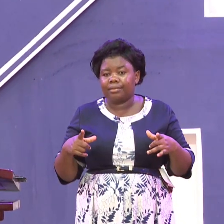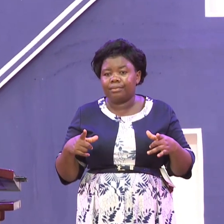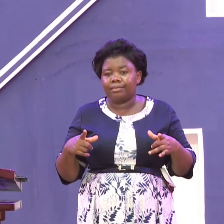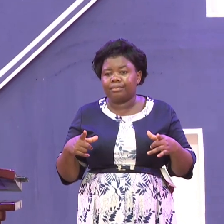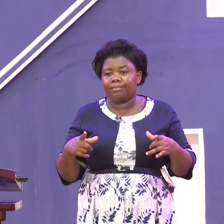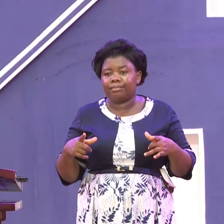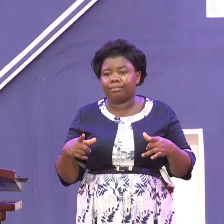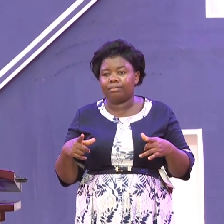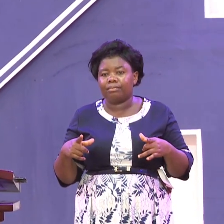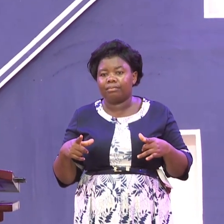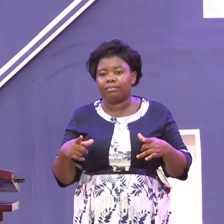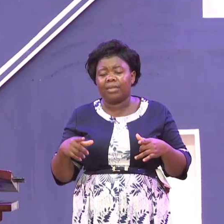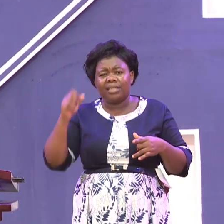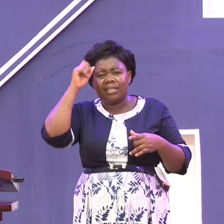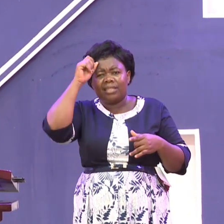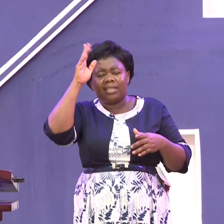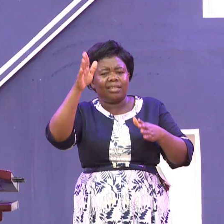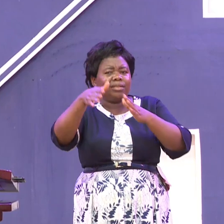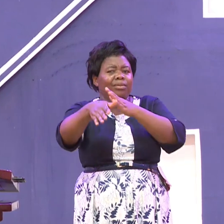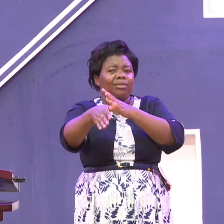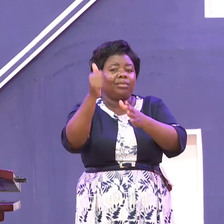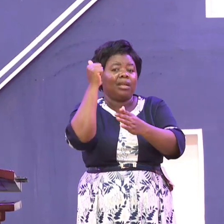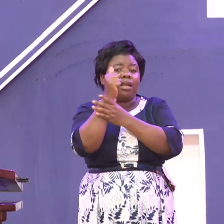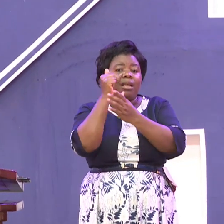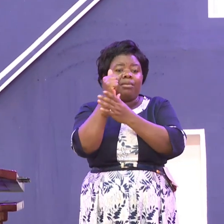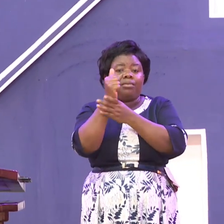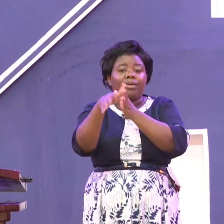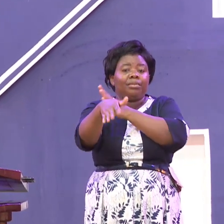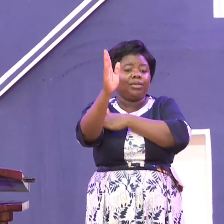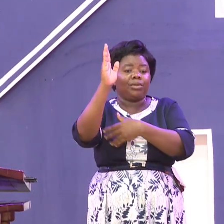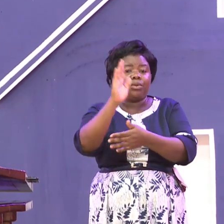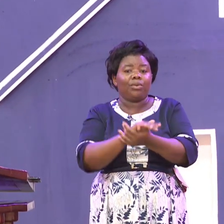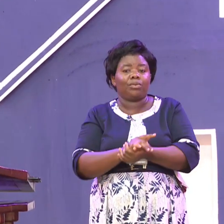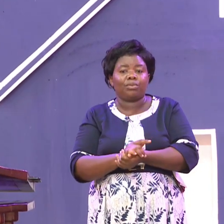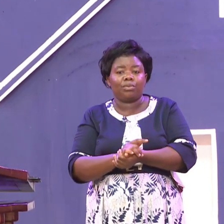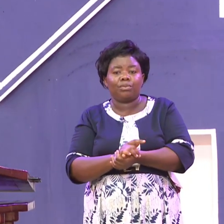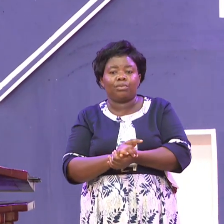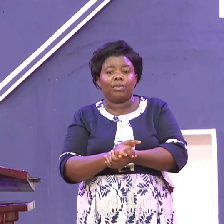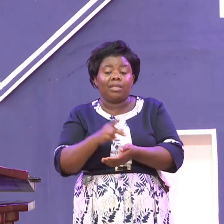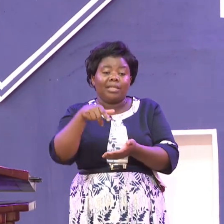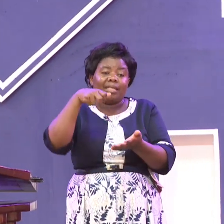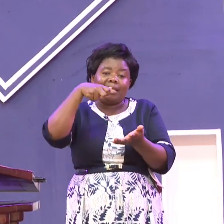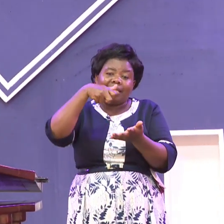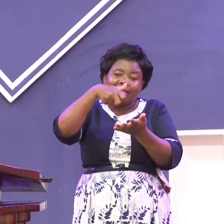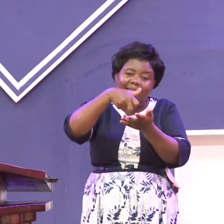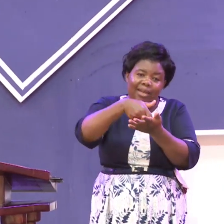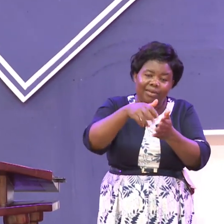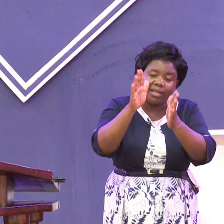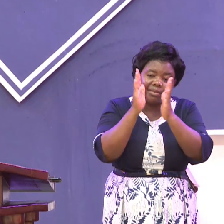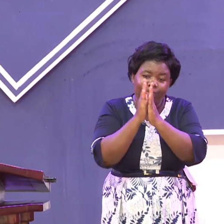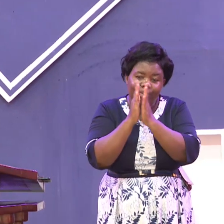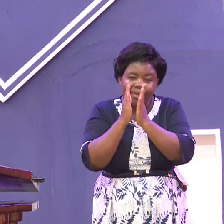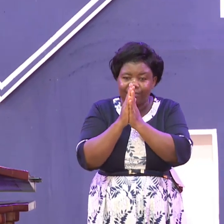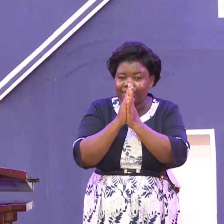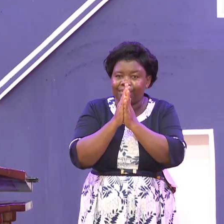she was grown up in a Christian home. She got to know the God of Abraham. She knelt